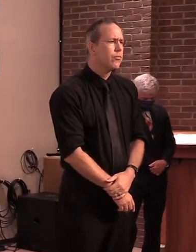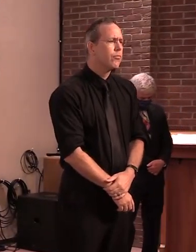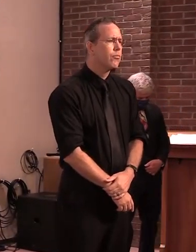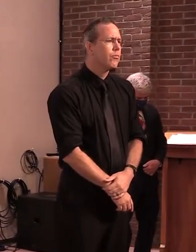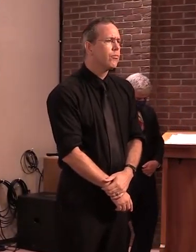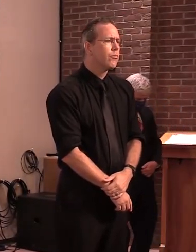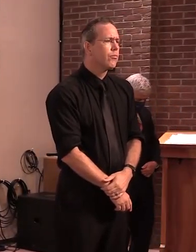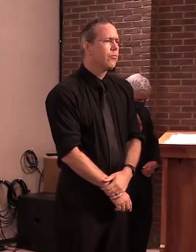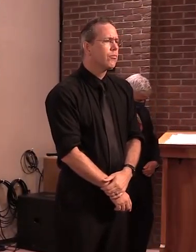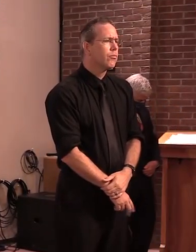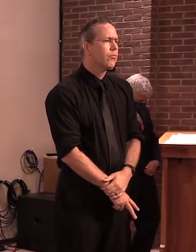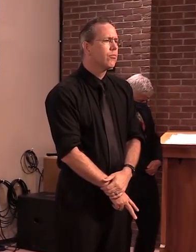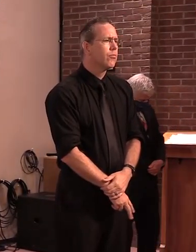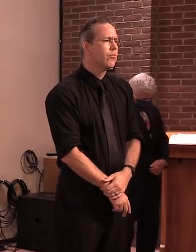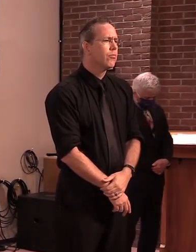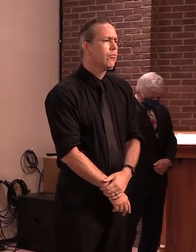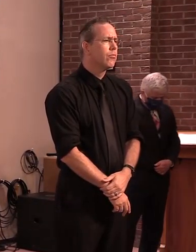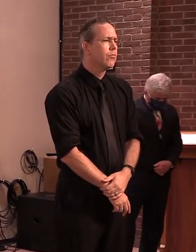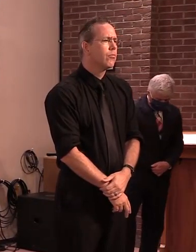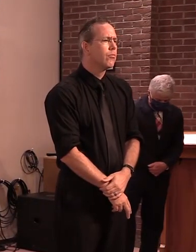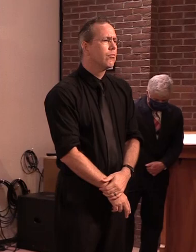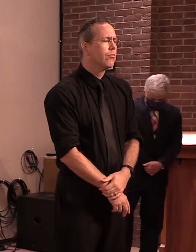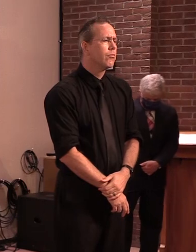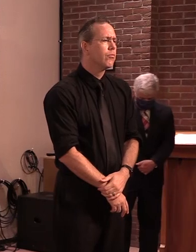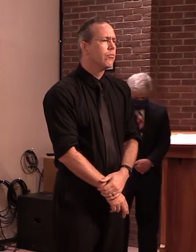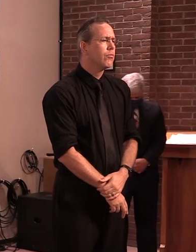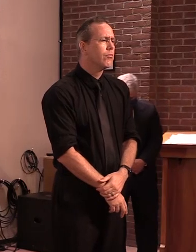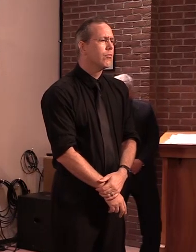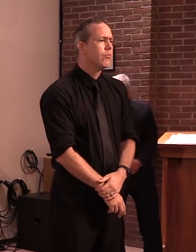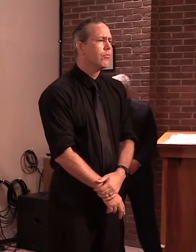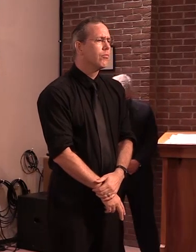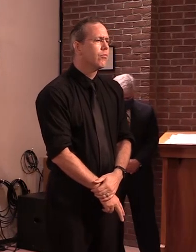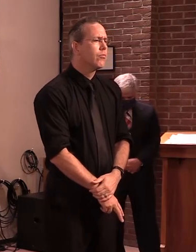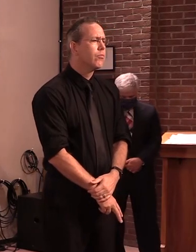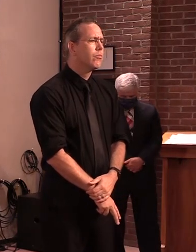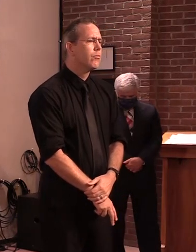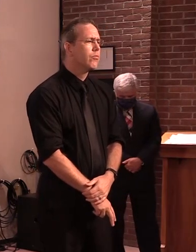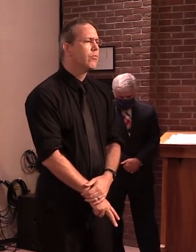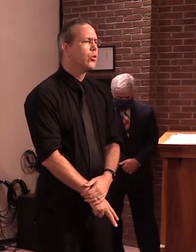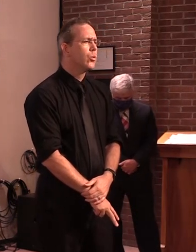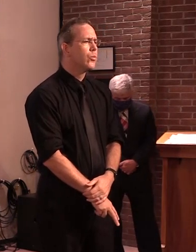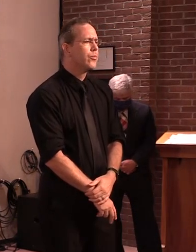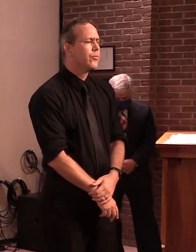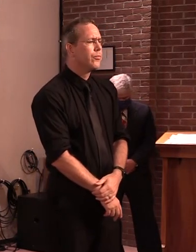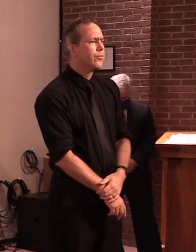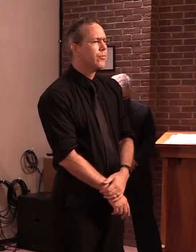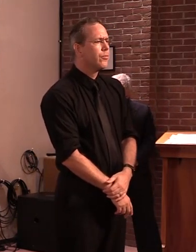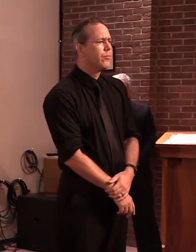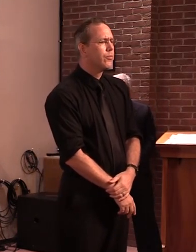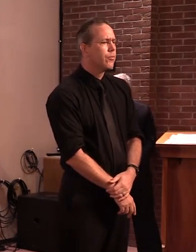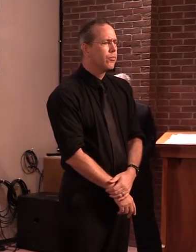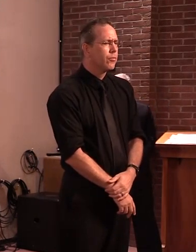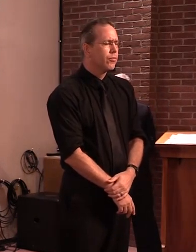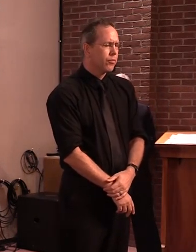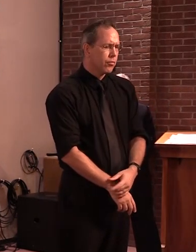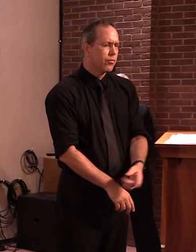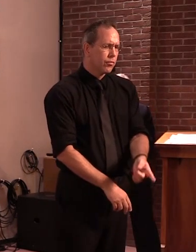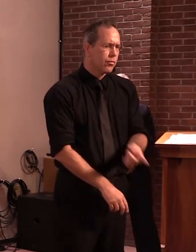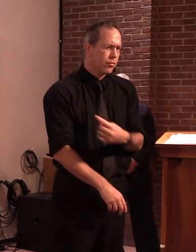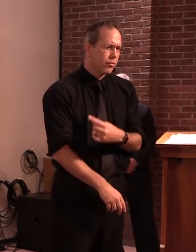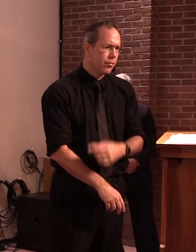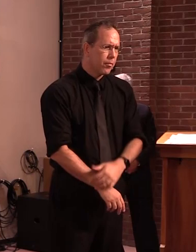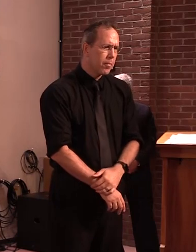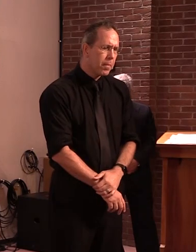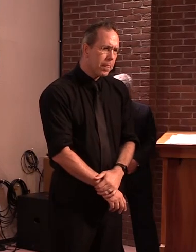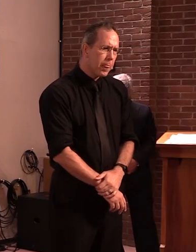Yes, good afternoon. Thank you for taking all these calls and seeing it through to the end. I'm going to talk